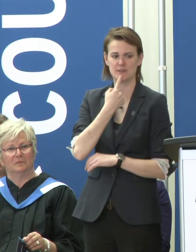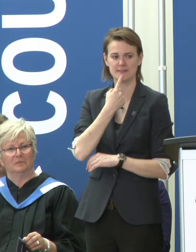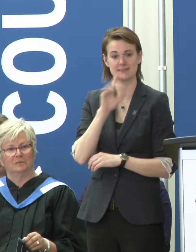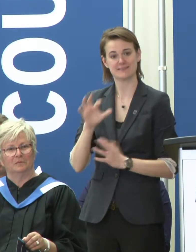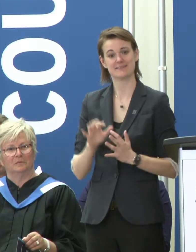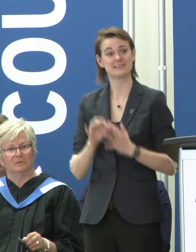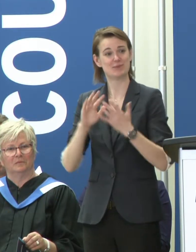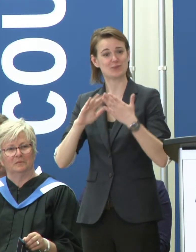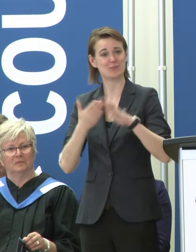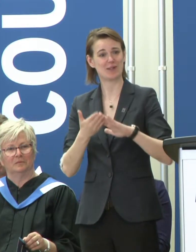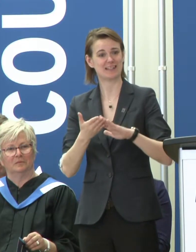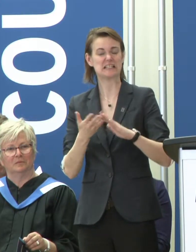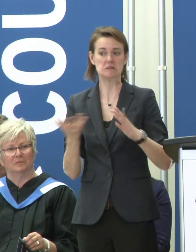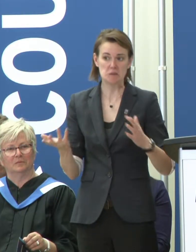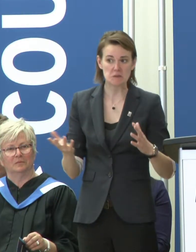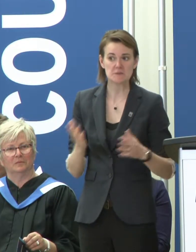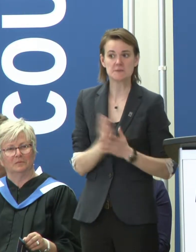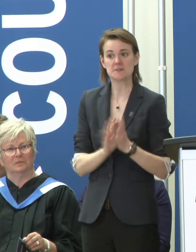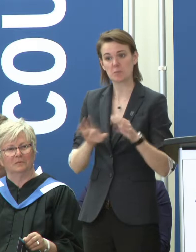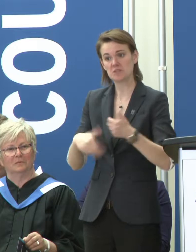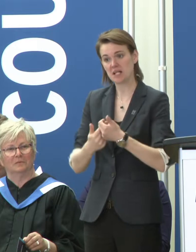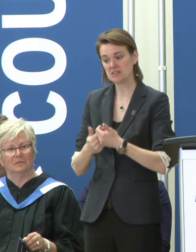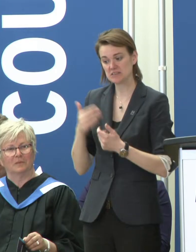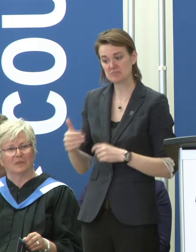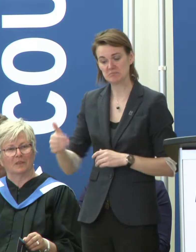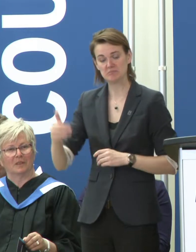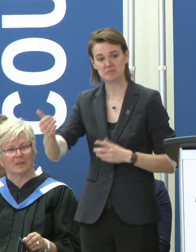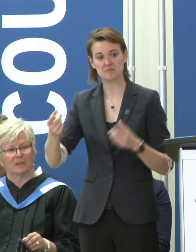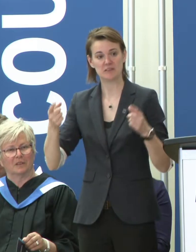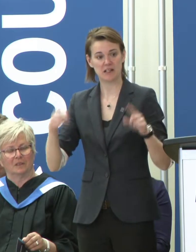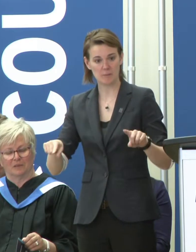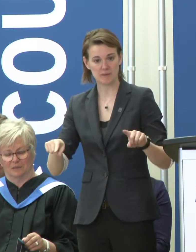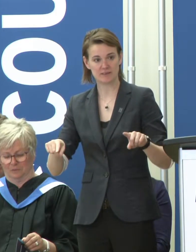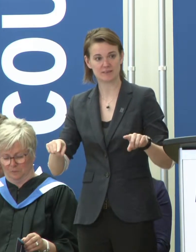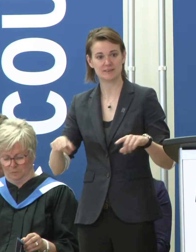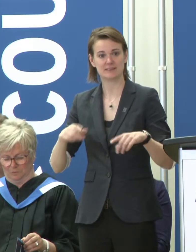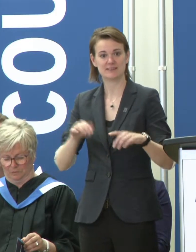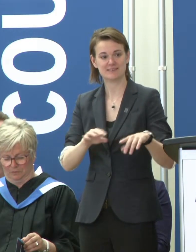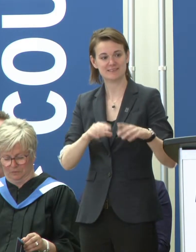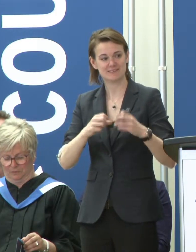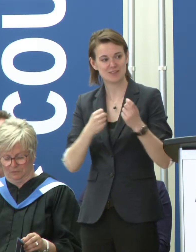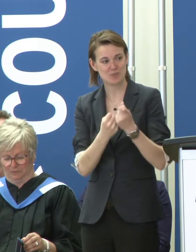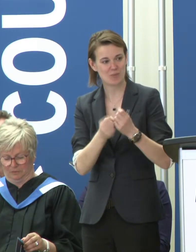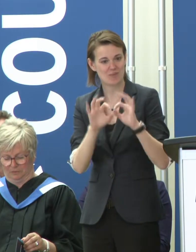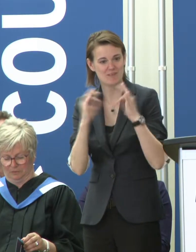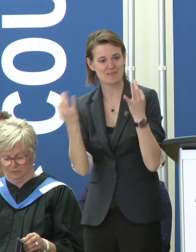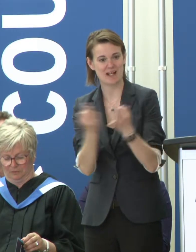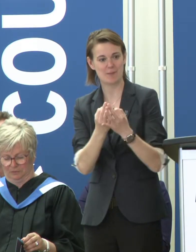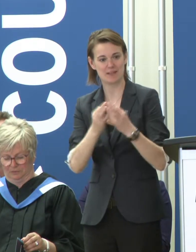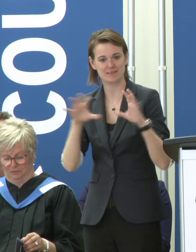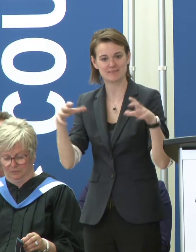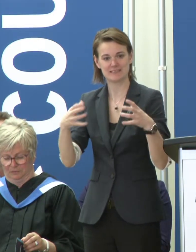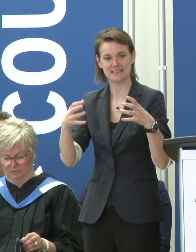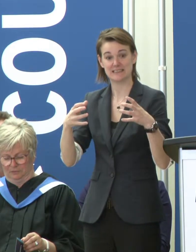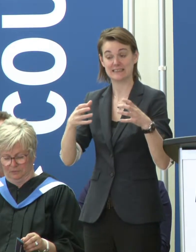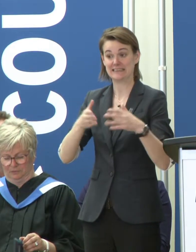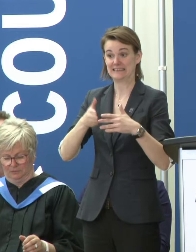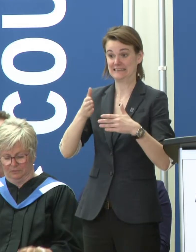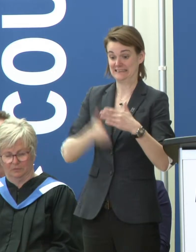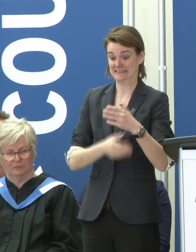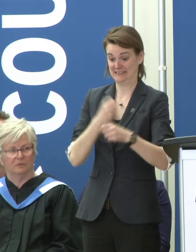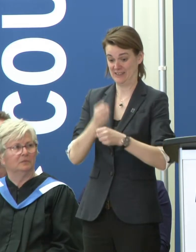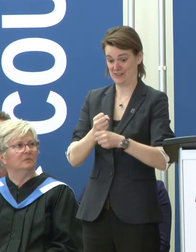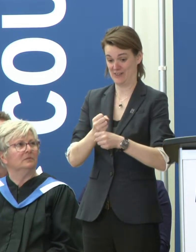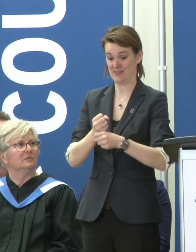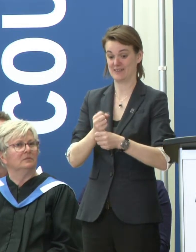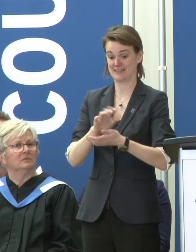always have our share of challenges along the way, by working in a supportive family, it makes our successes at the end of each academic year